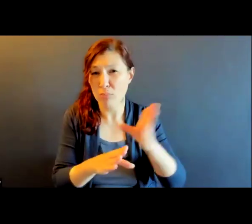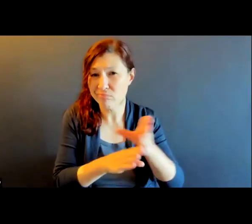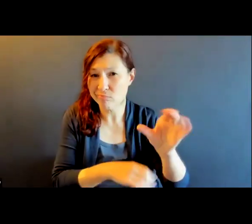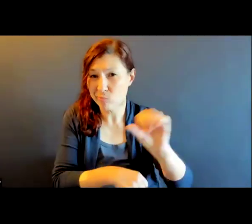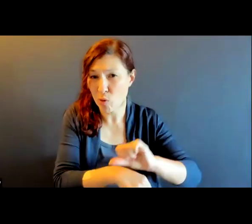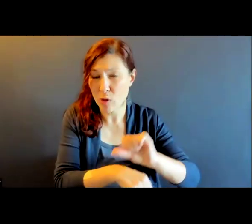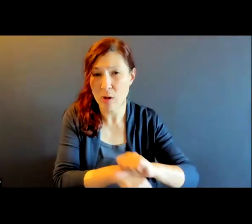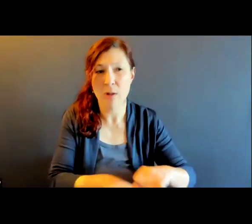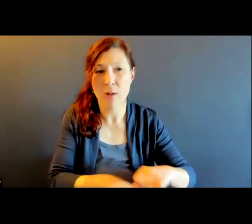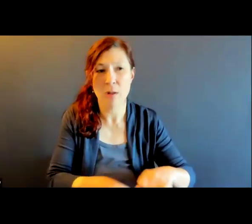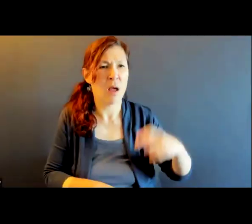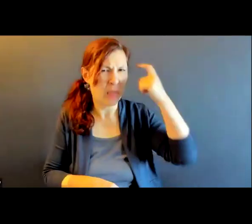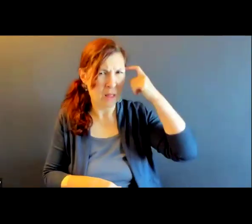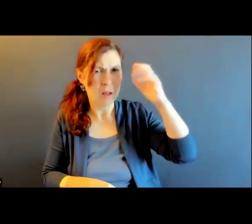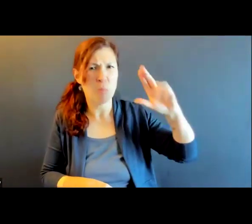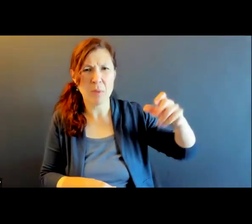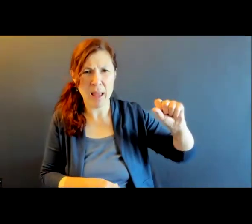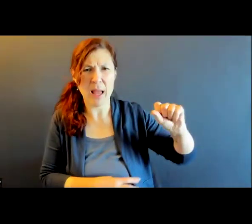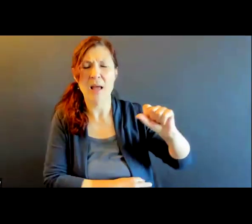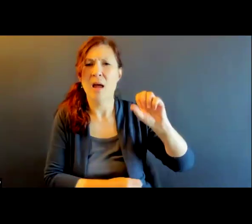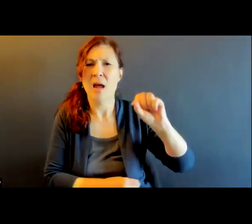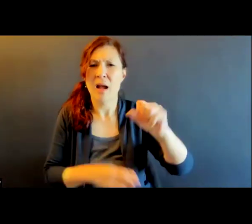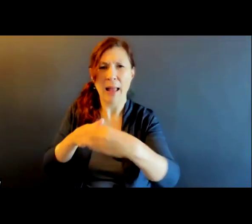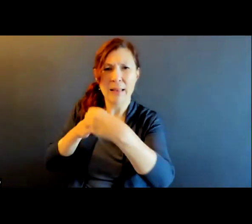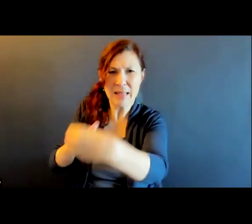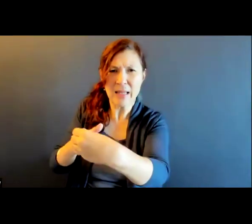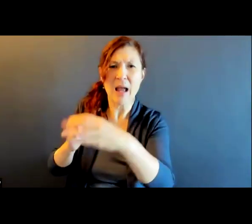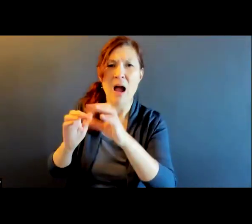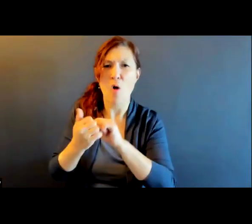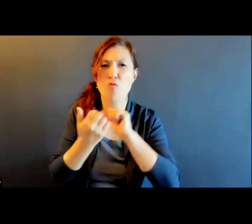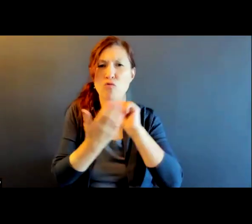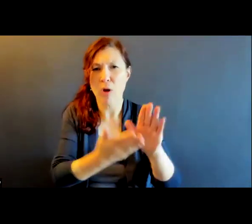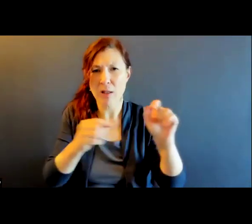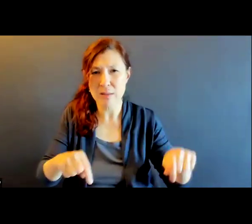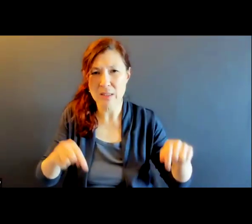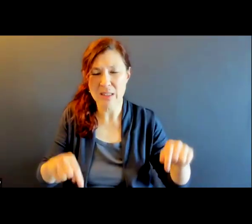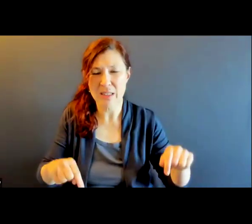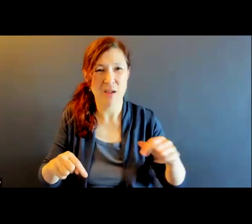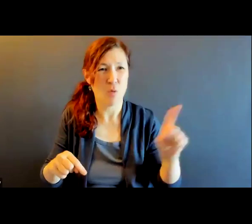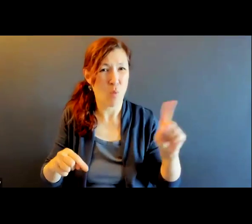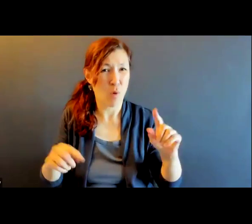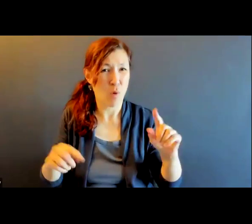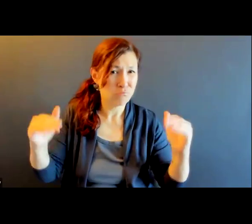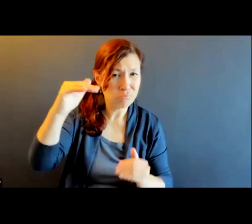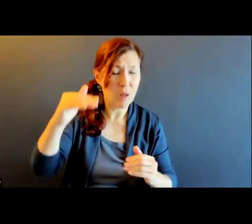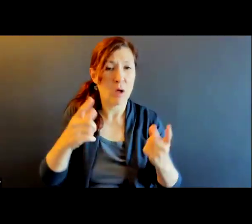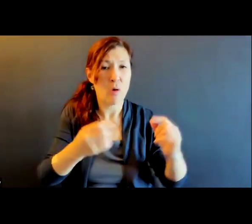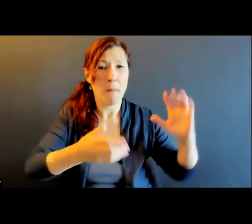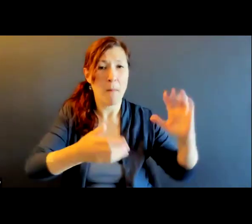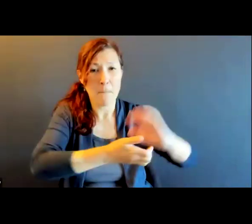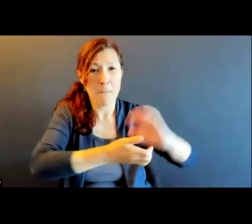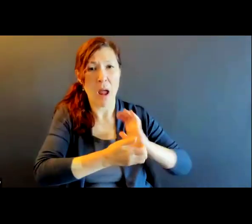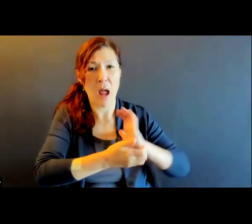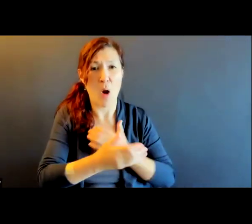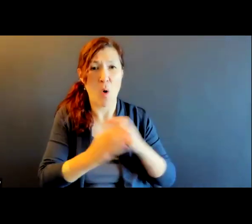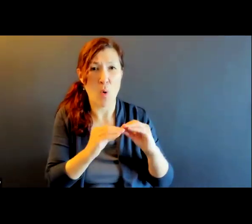believe Boston Public Schools can lead the way in addressing this inequity by partnering with our